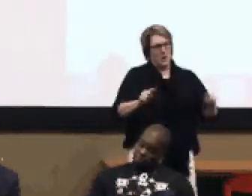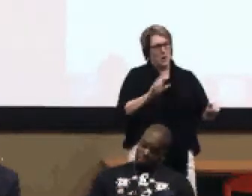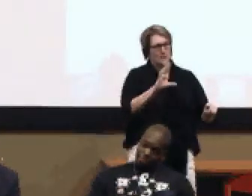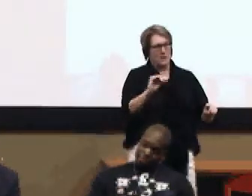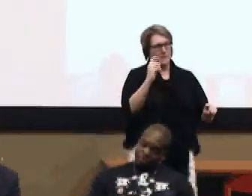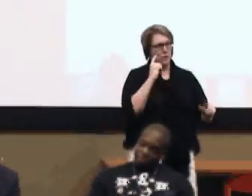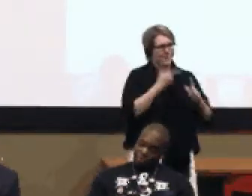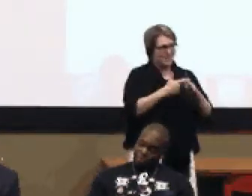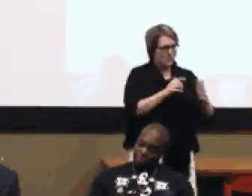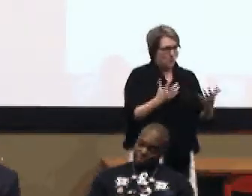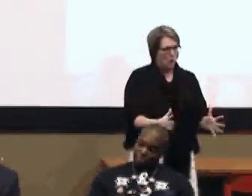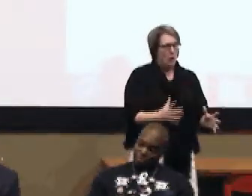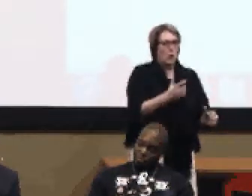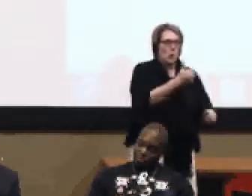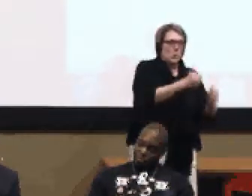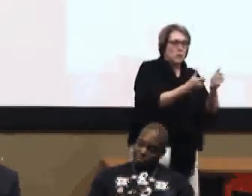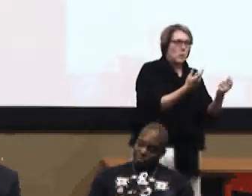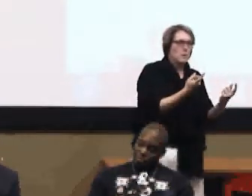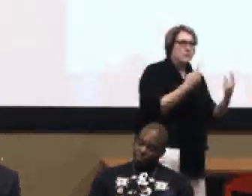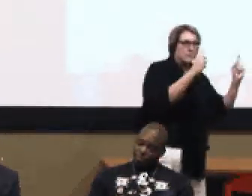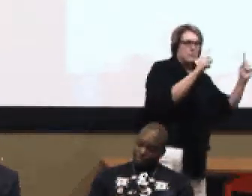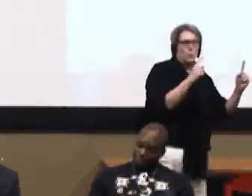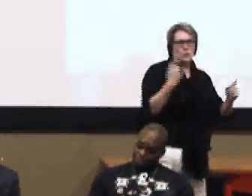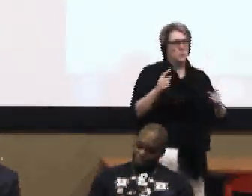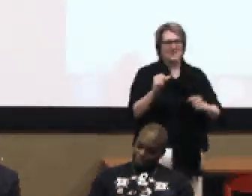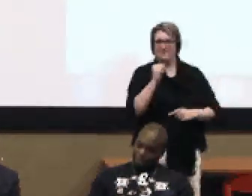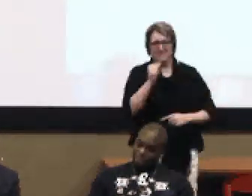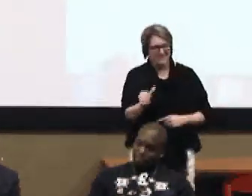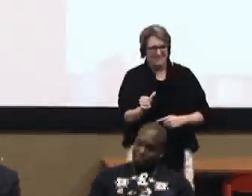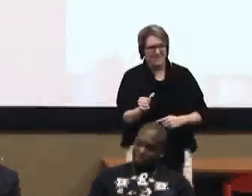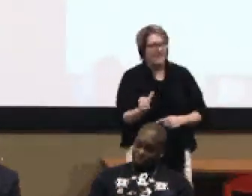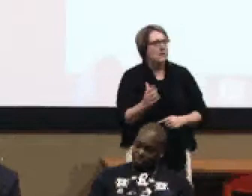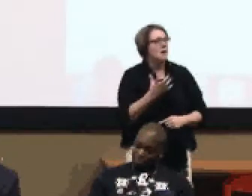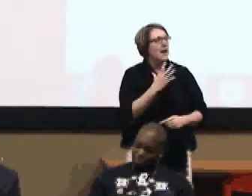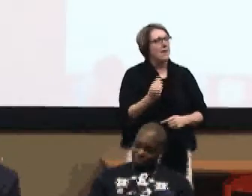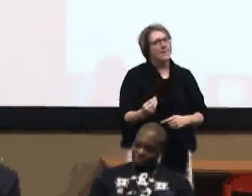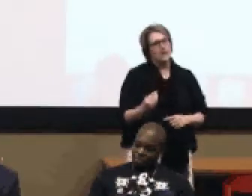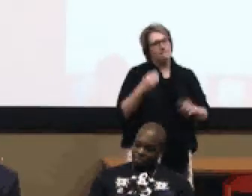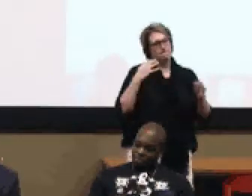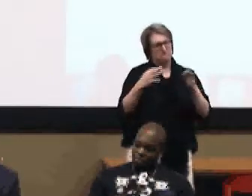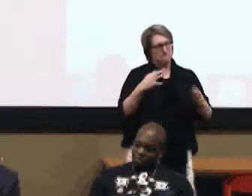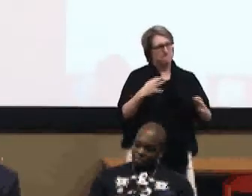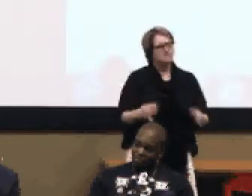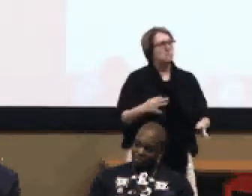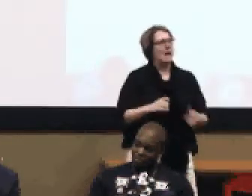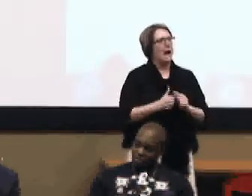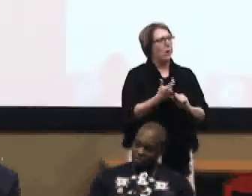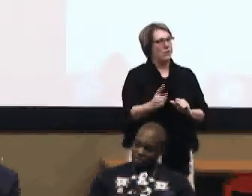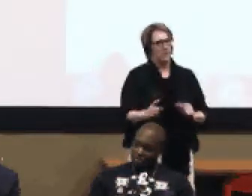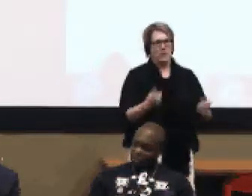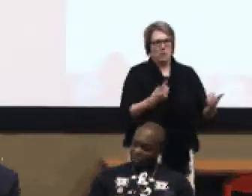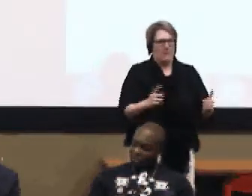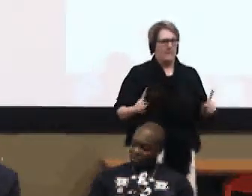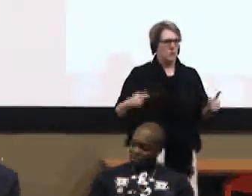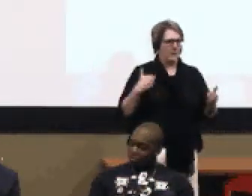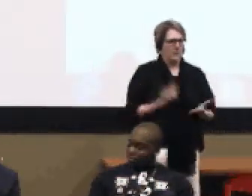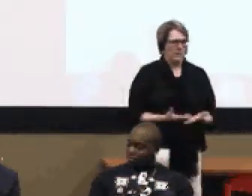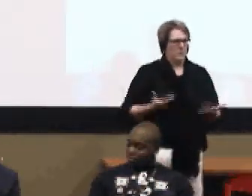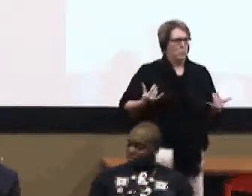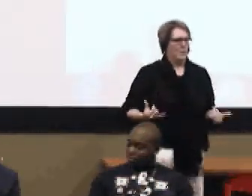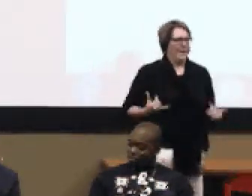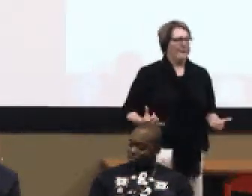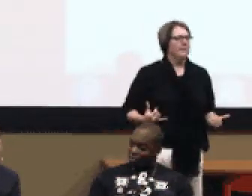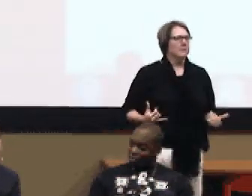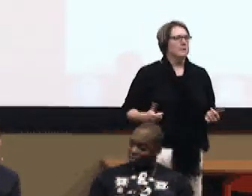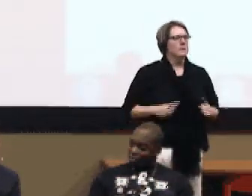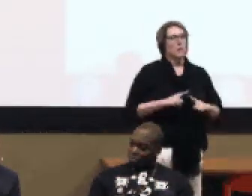started. Which ones have worked? Which ones have not? And then walk us through how that got you where you are right now. And whoever wants